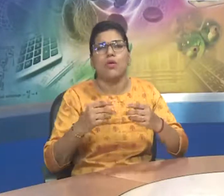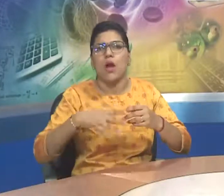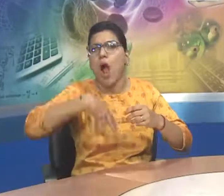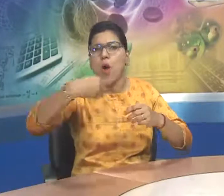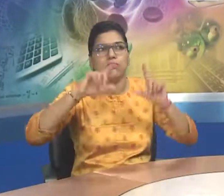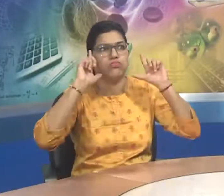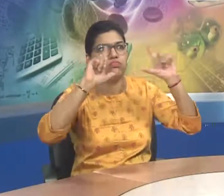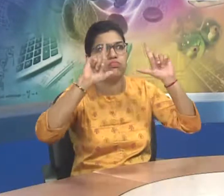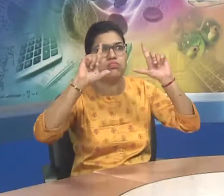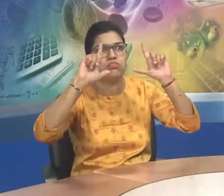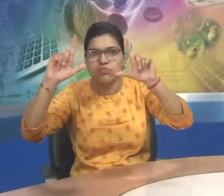information.